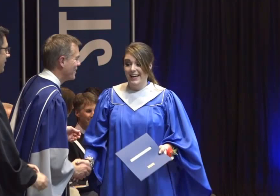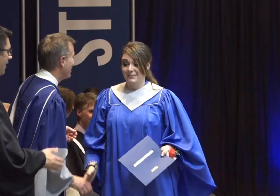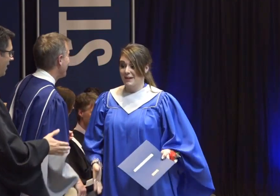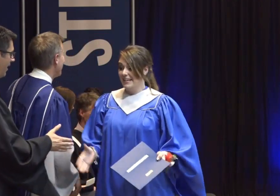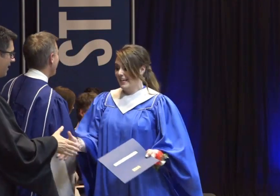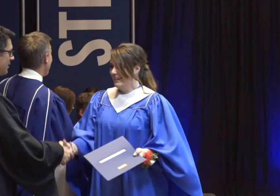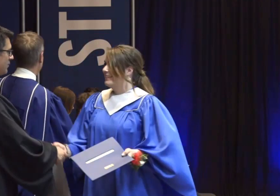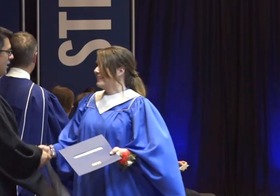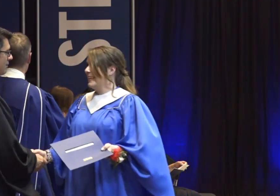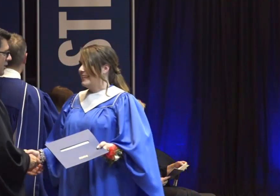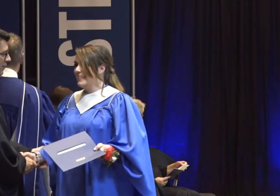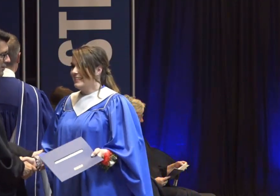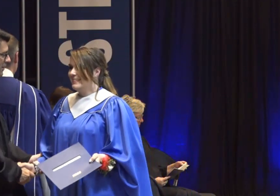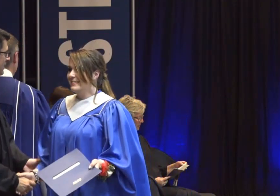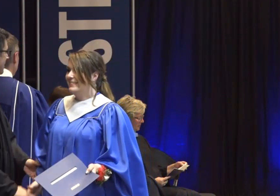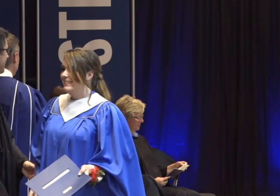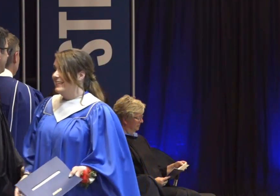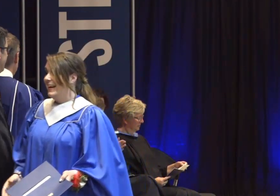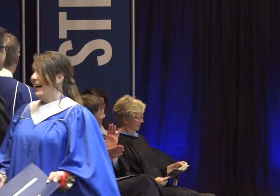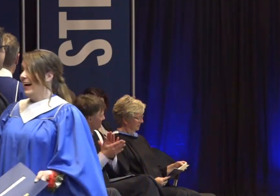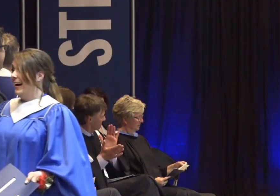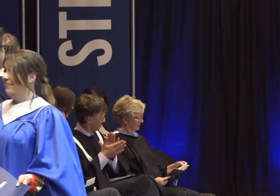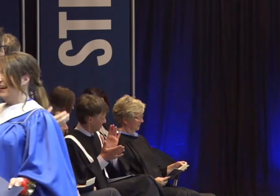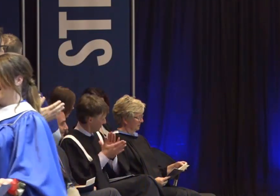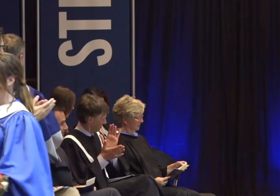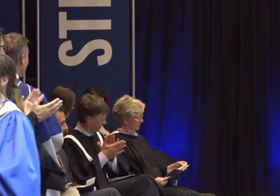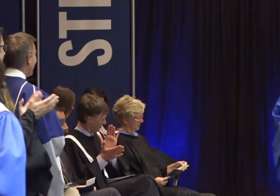Tara Lynn Silver.